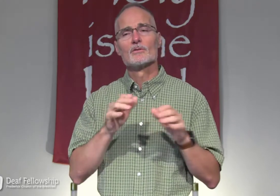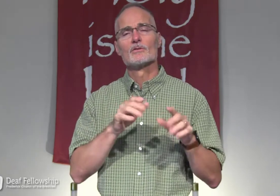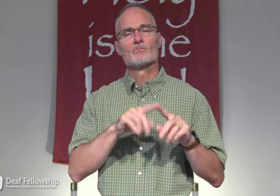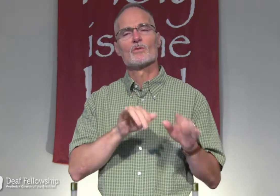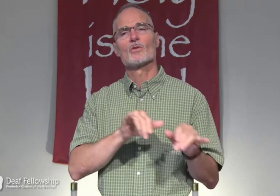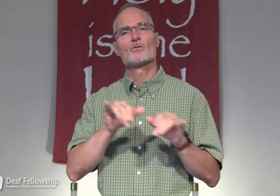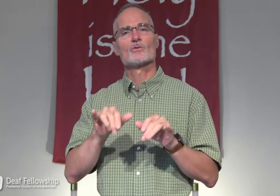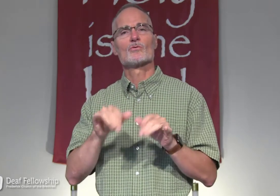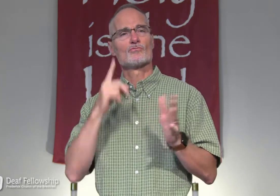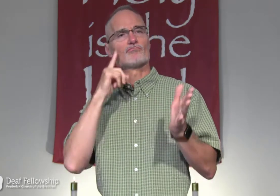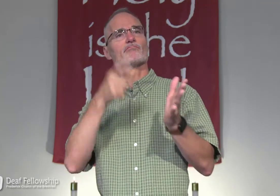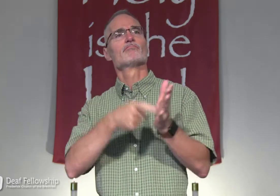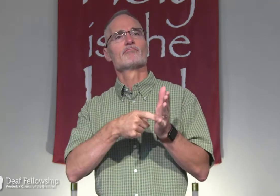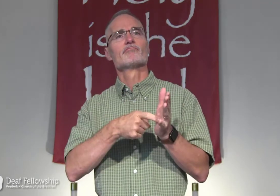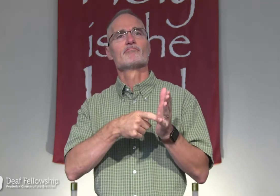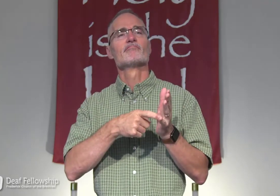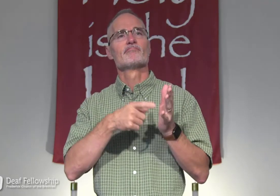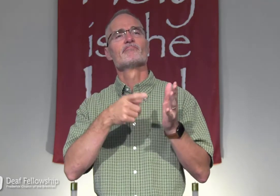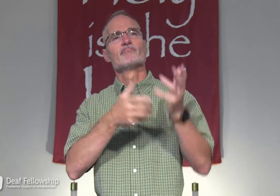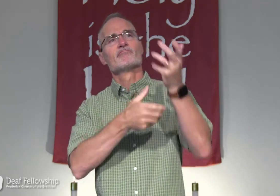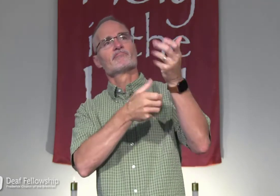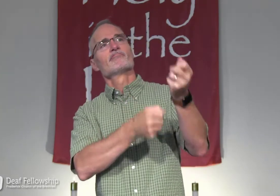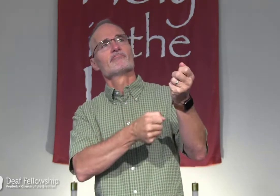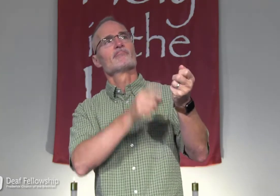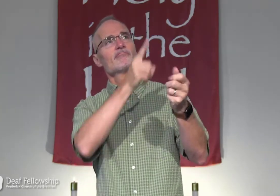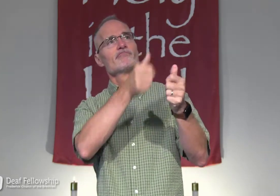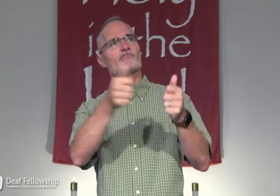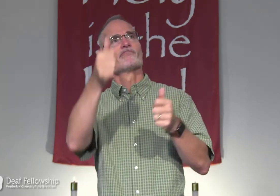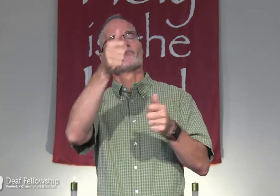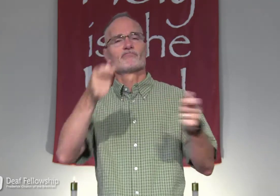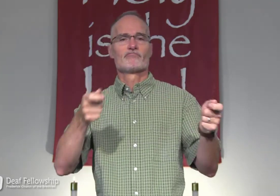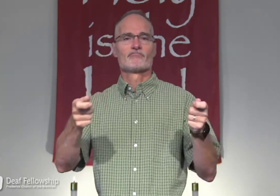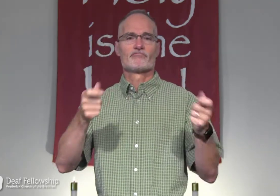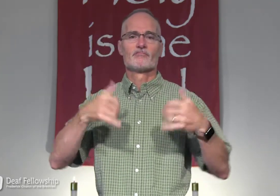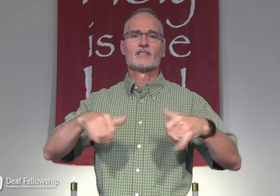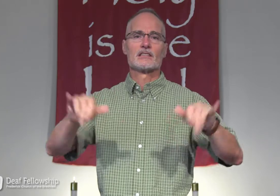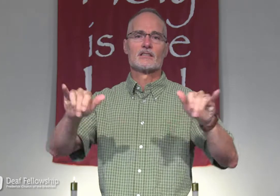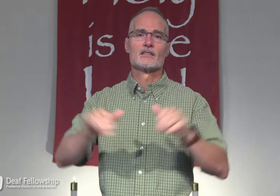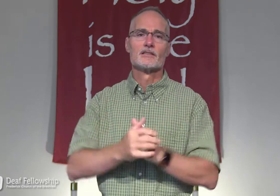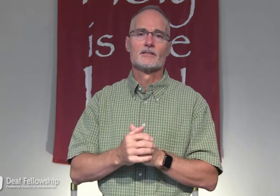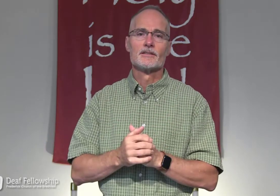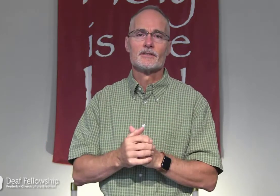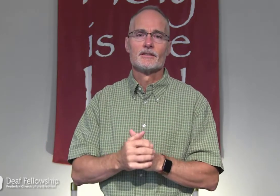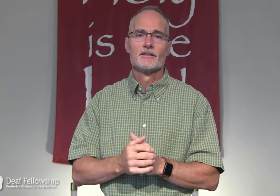hearts and our minds for this morning, but also to recognize and trust in his sovereignty.